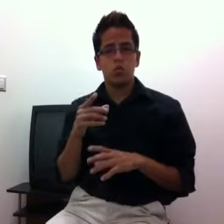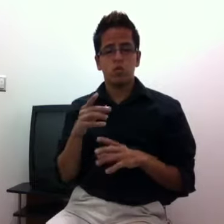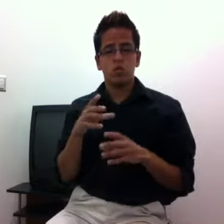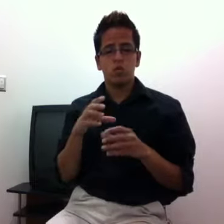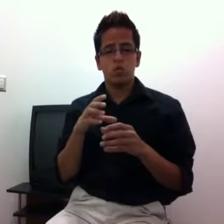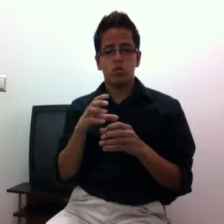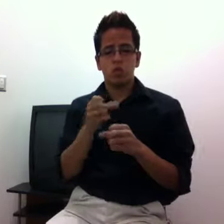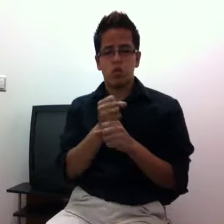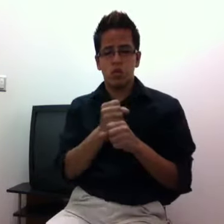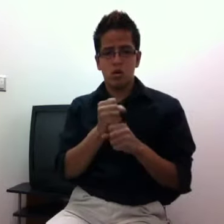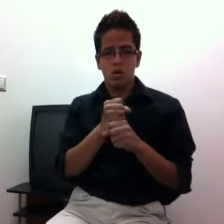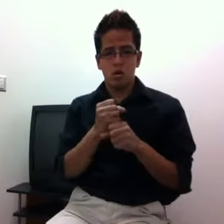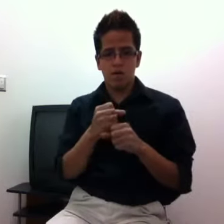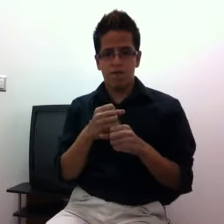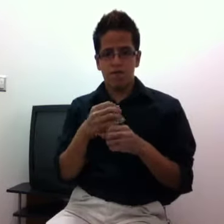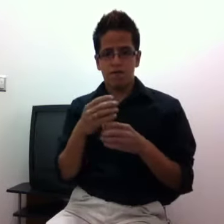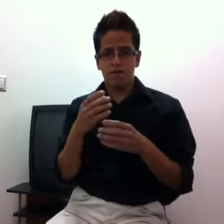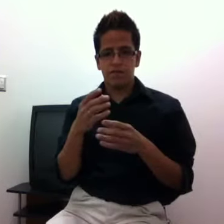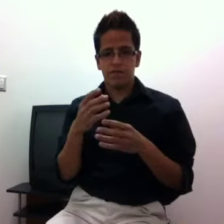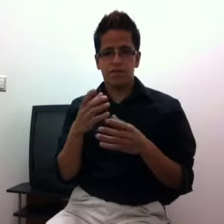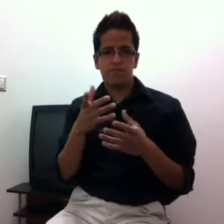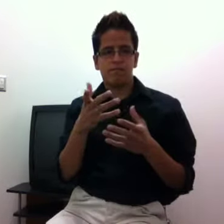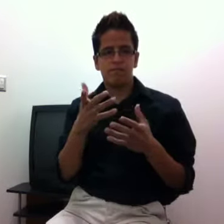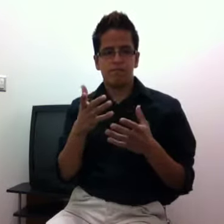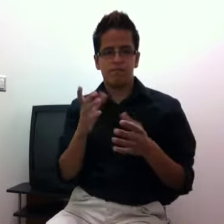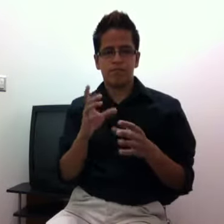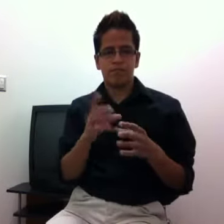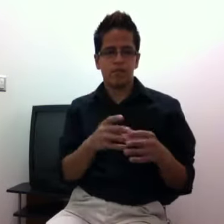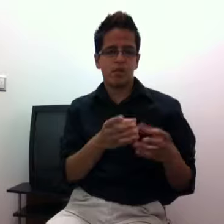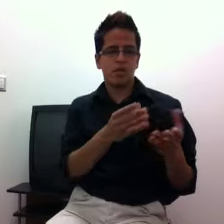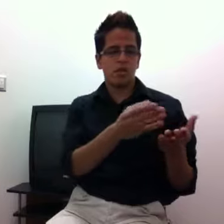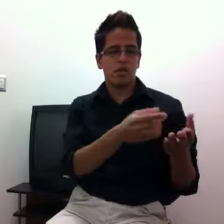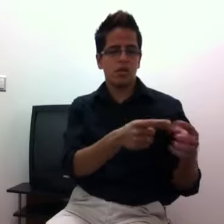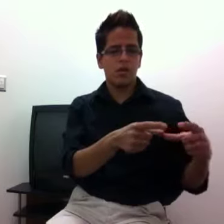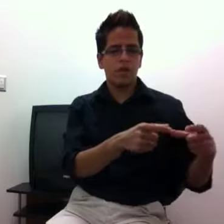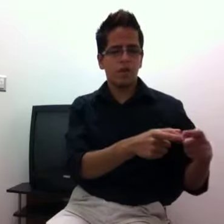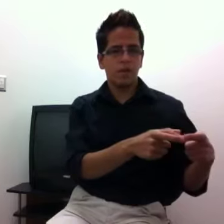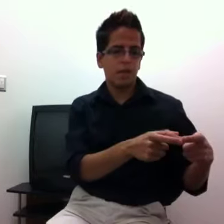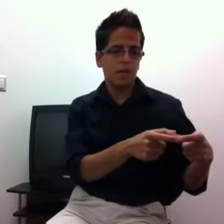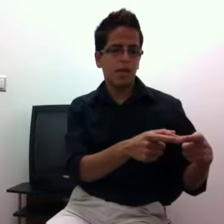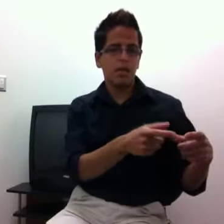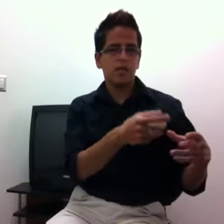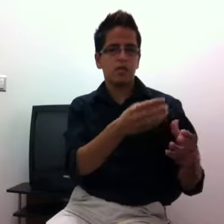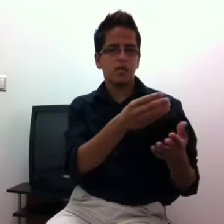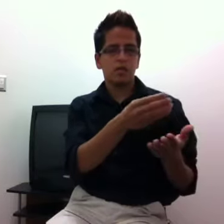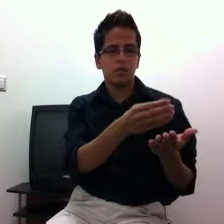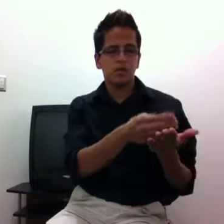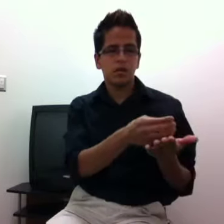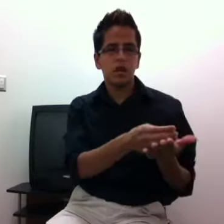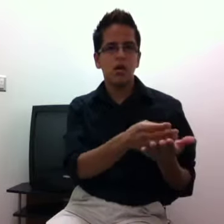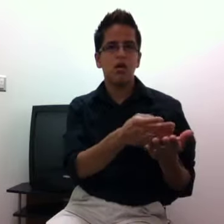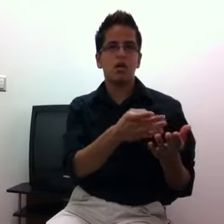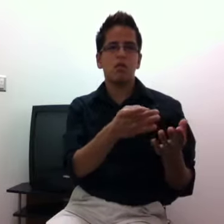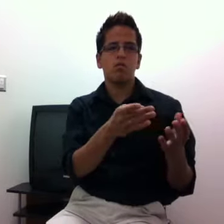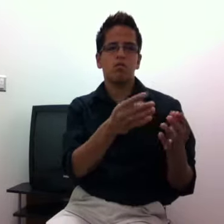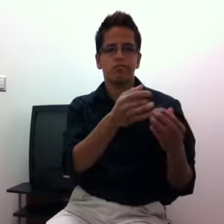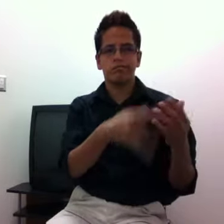Later on in life, I did inherit other pieces from members of the family, such as a grandfather clock from